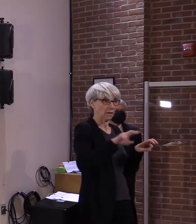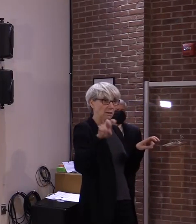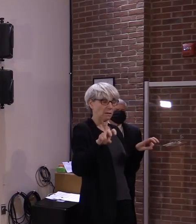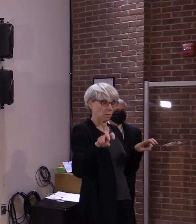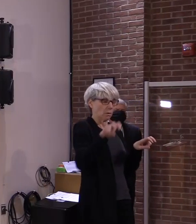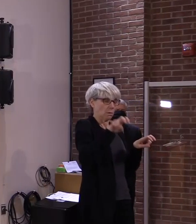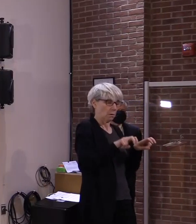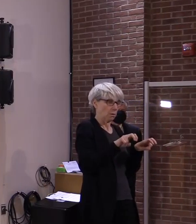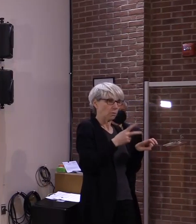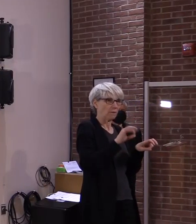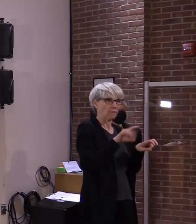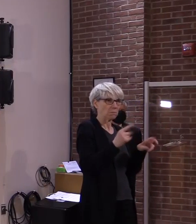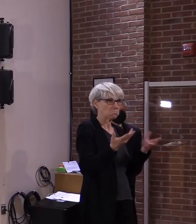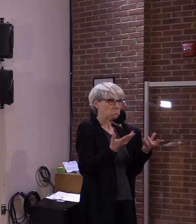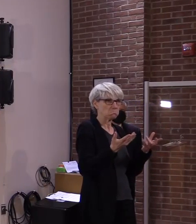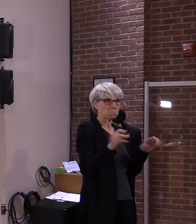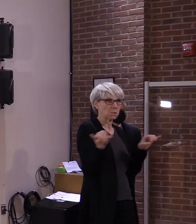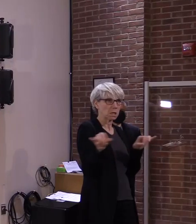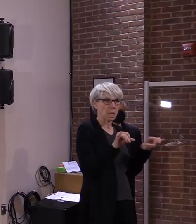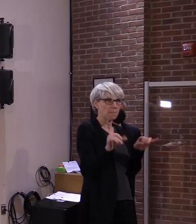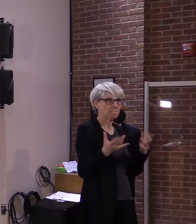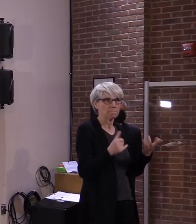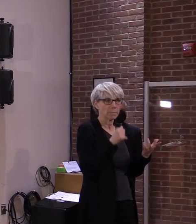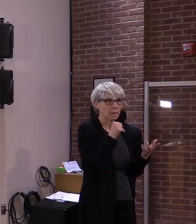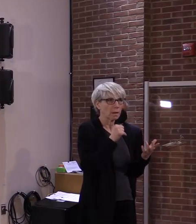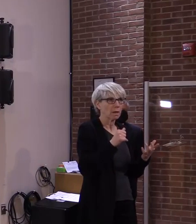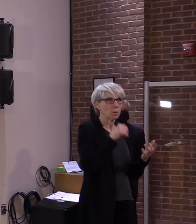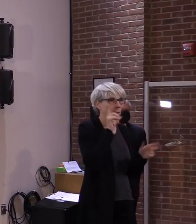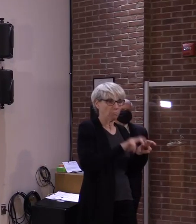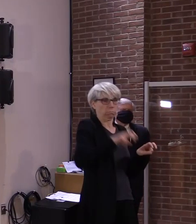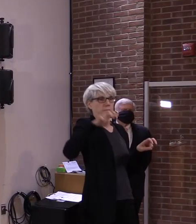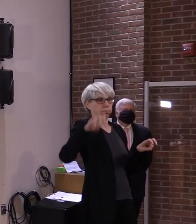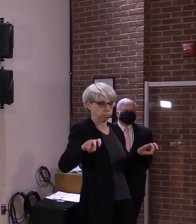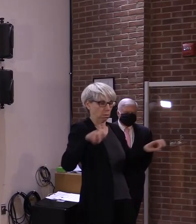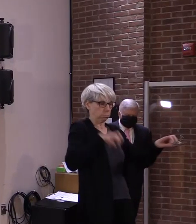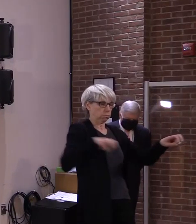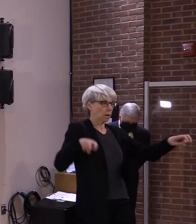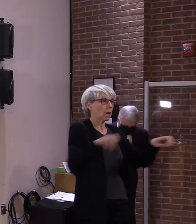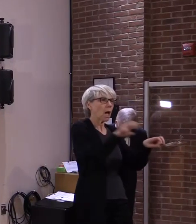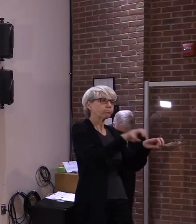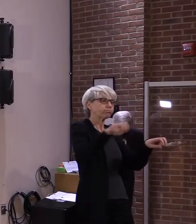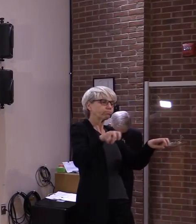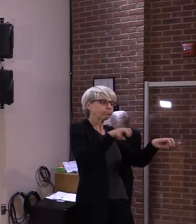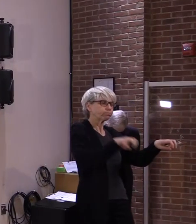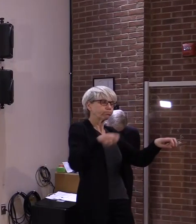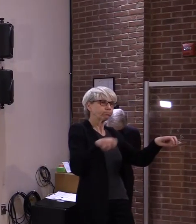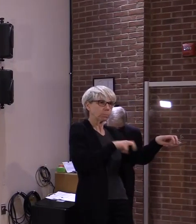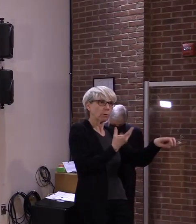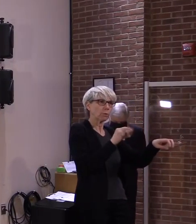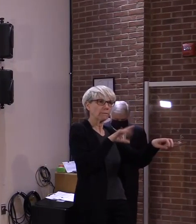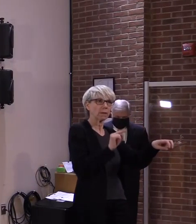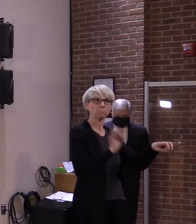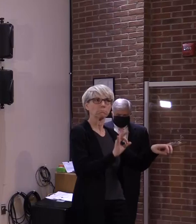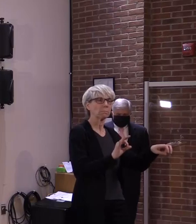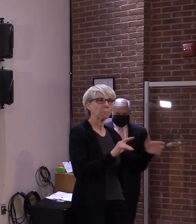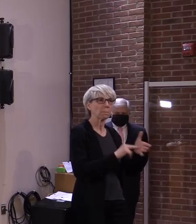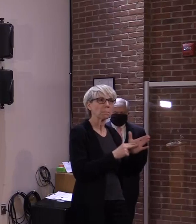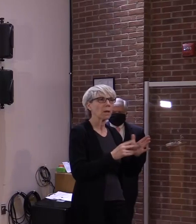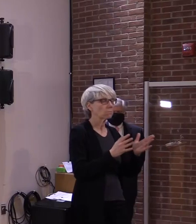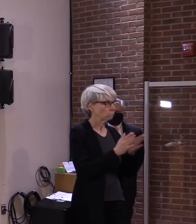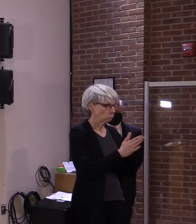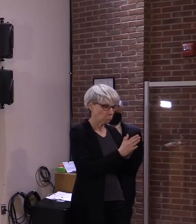I think right now, in our confidence in where the numbers are heading relative to vaccination, we're still on track to, implement